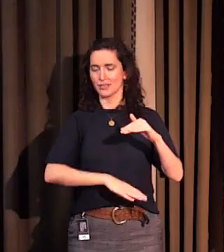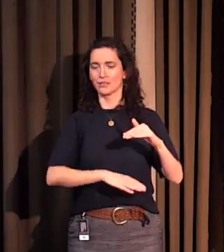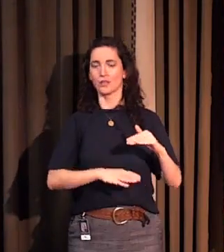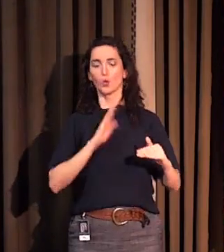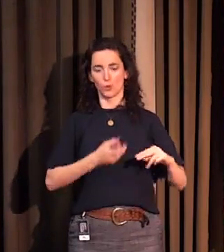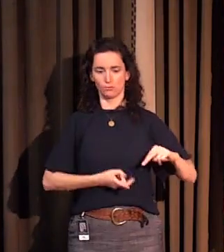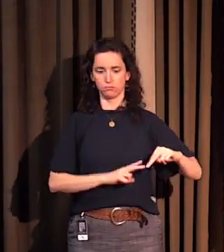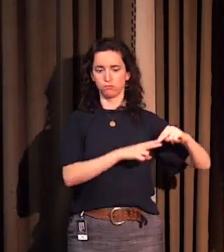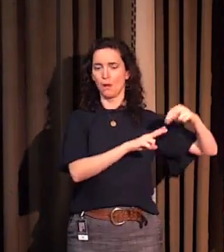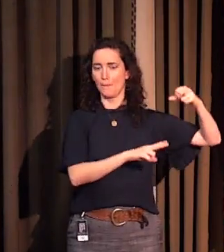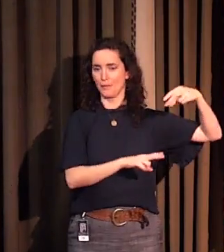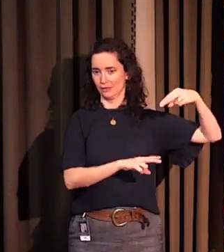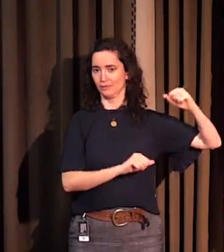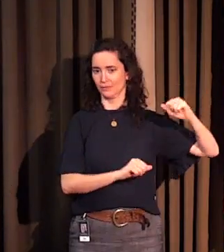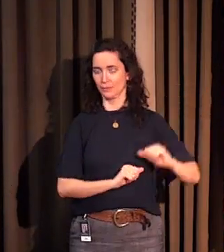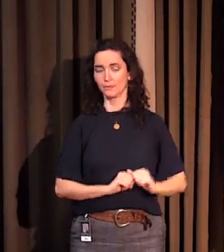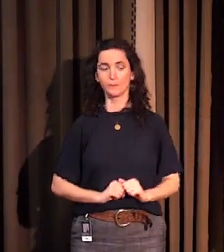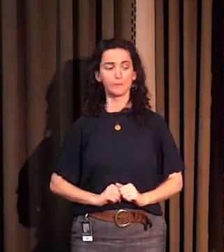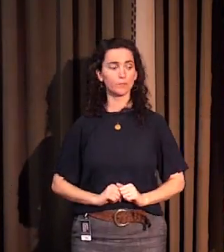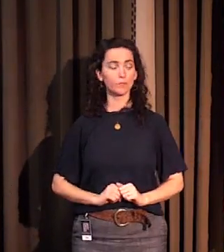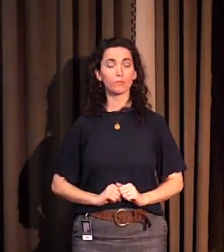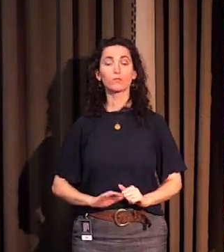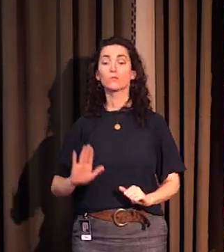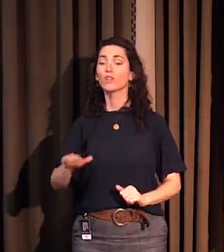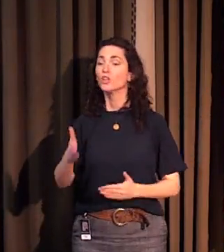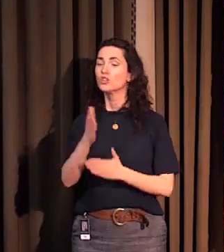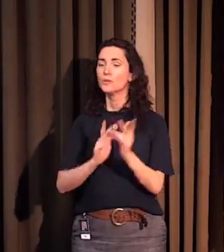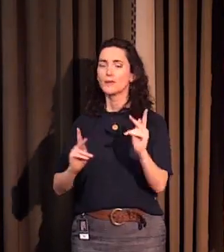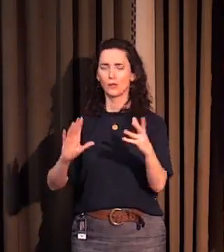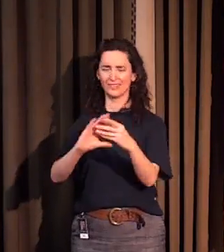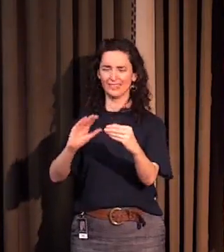that. Some of the myths that have been talked about